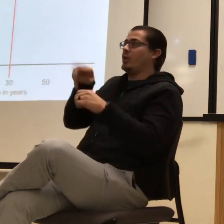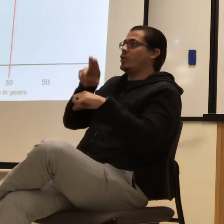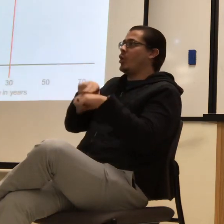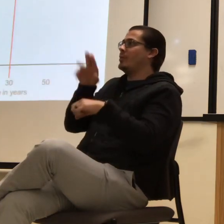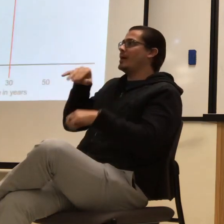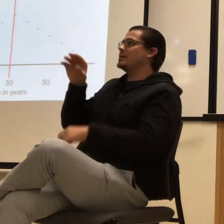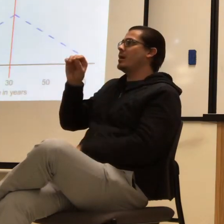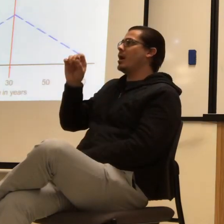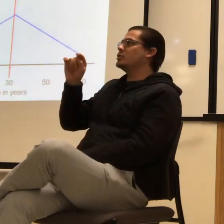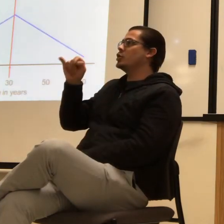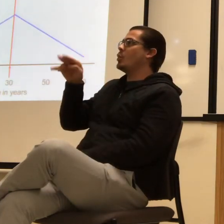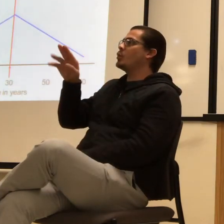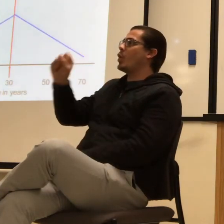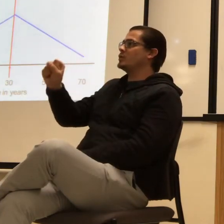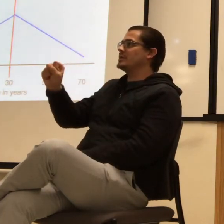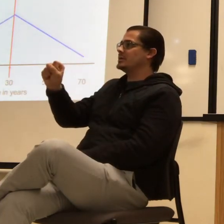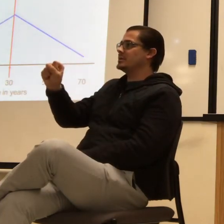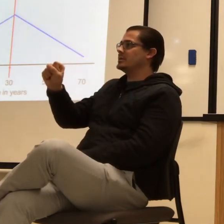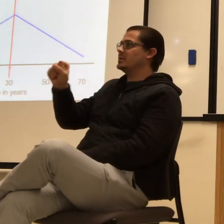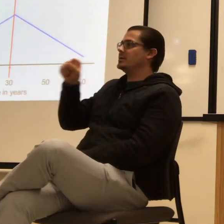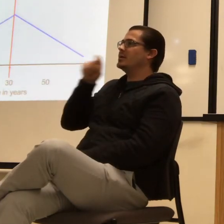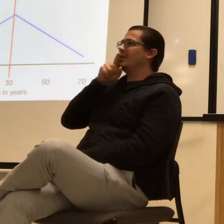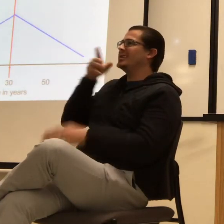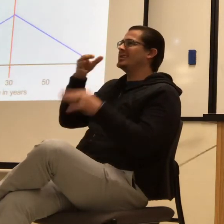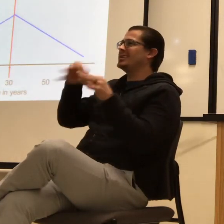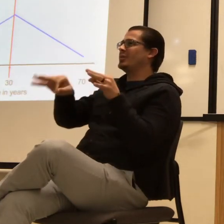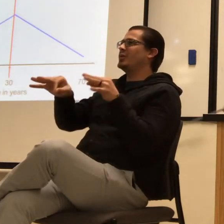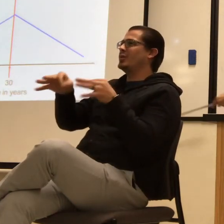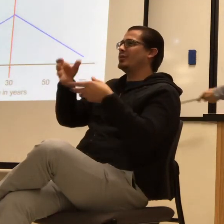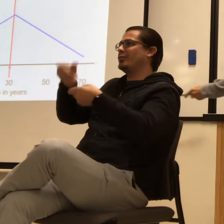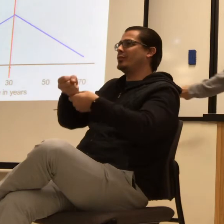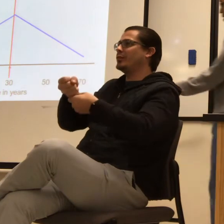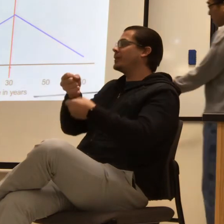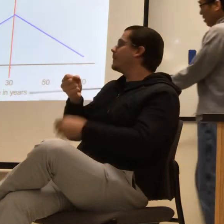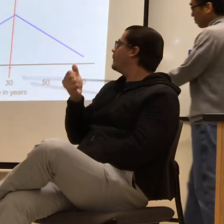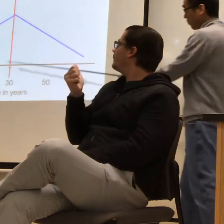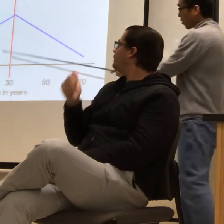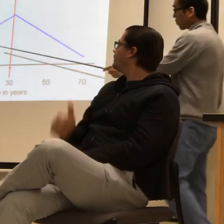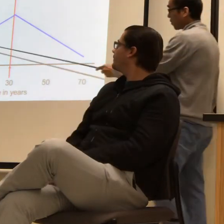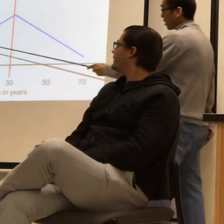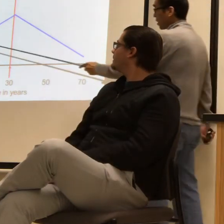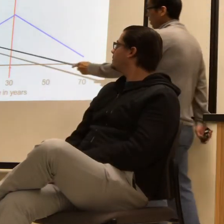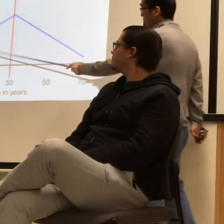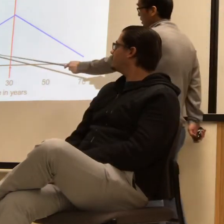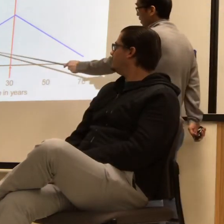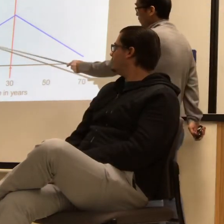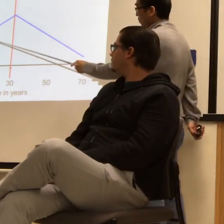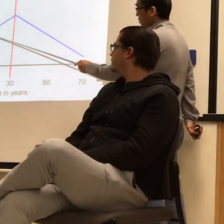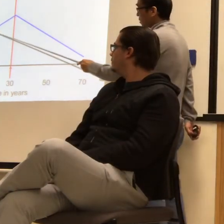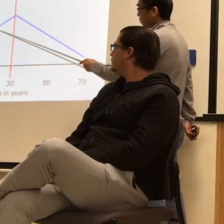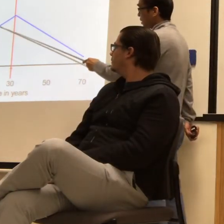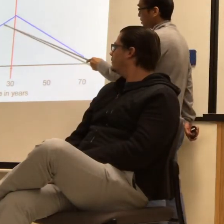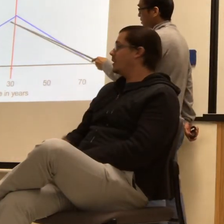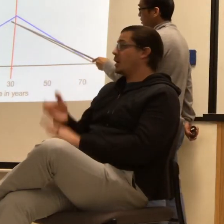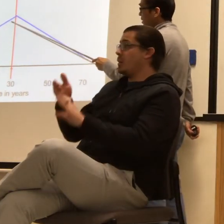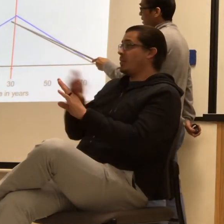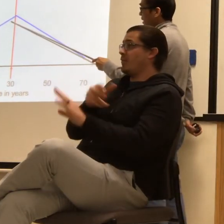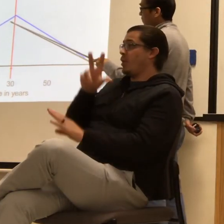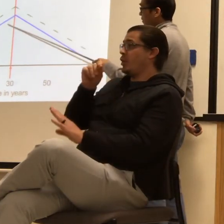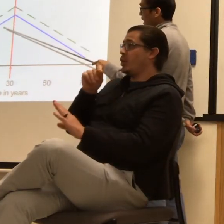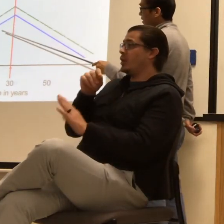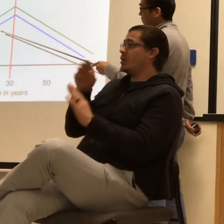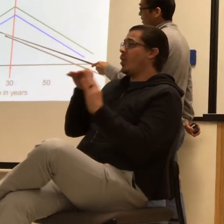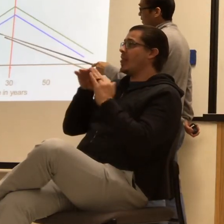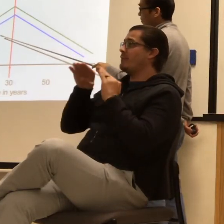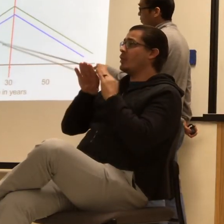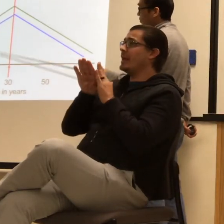osteoporotic. Well, anyway, just to put it in simplified form, before 30, levels increase, and